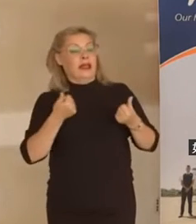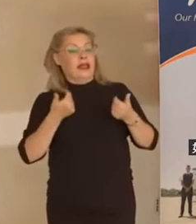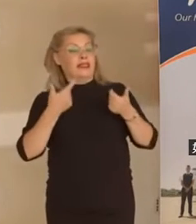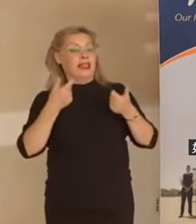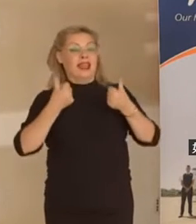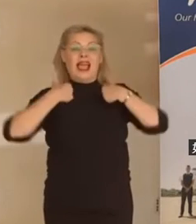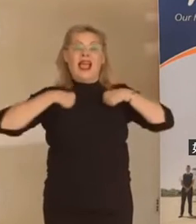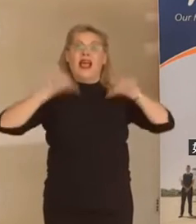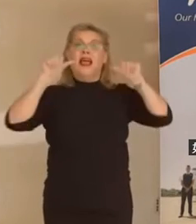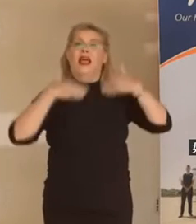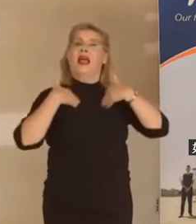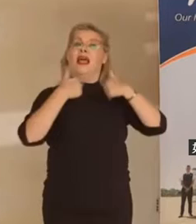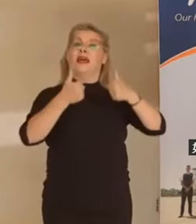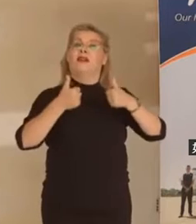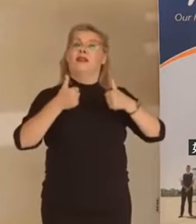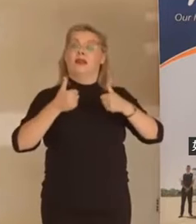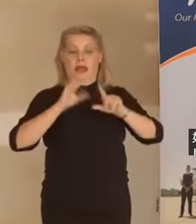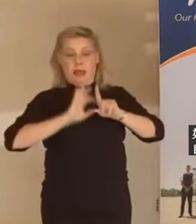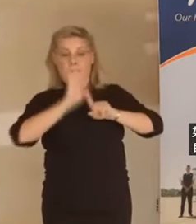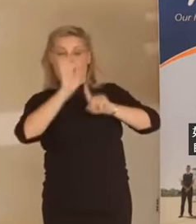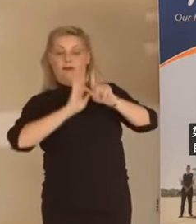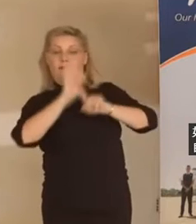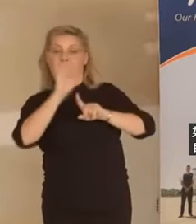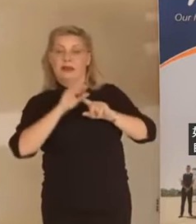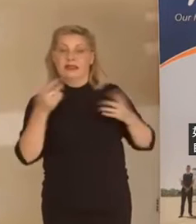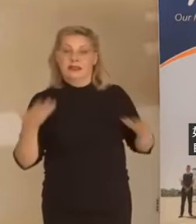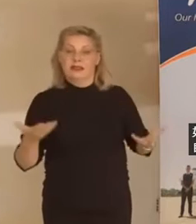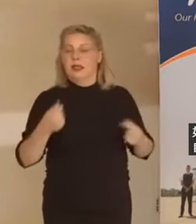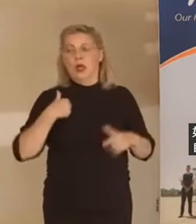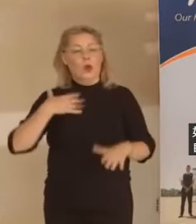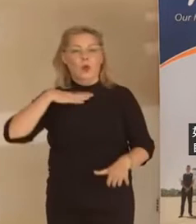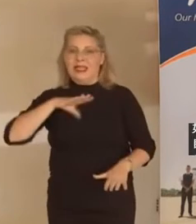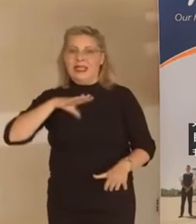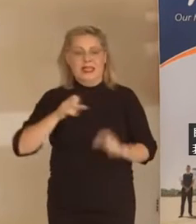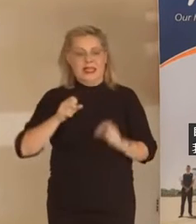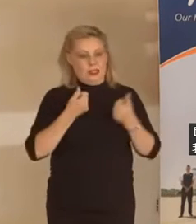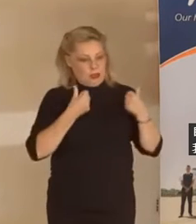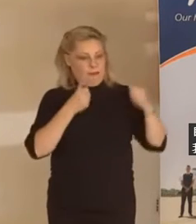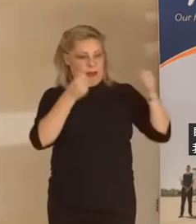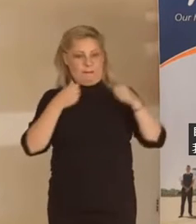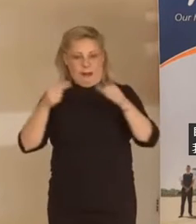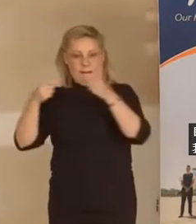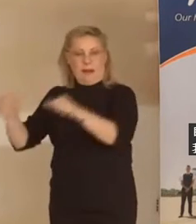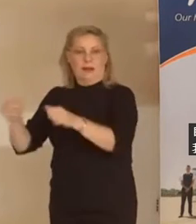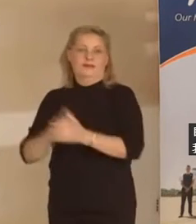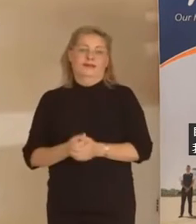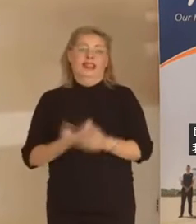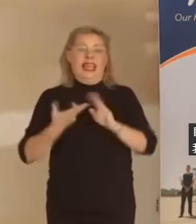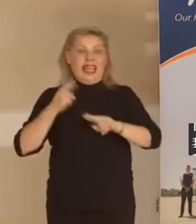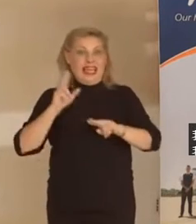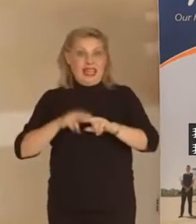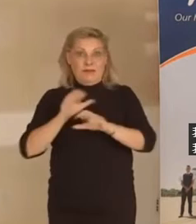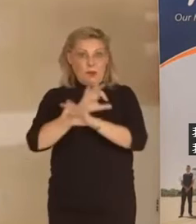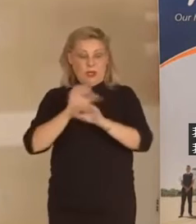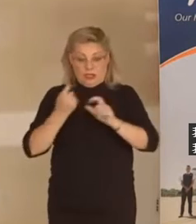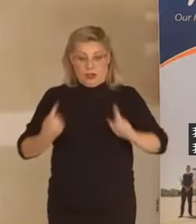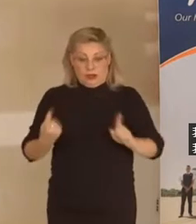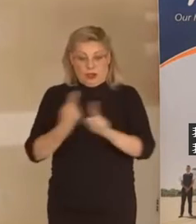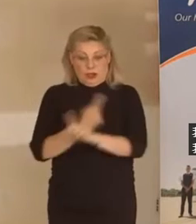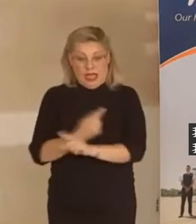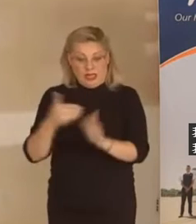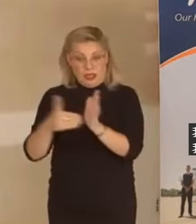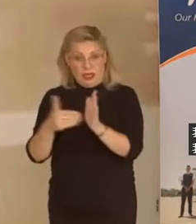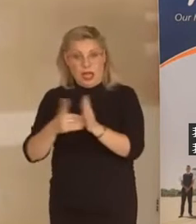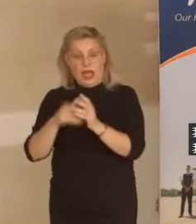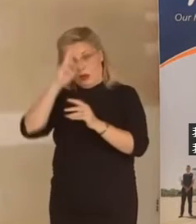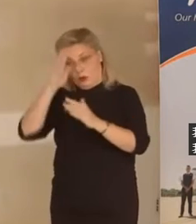If we continue as a country on the current trajectory, we will not reach those outcomes as we're set to, as we've set by